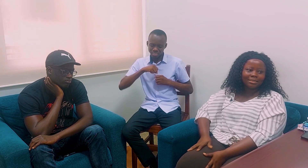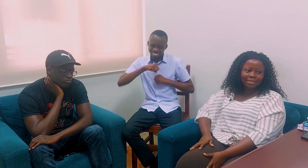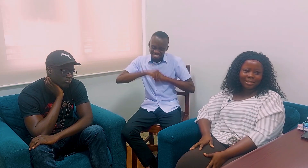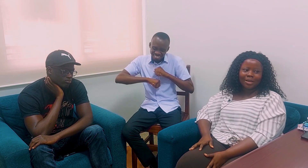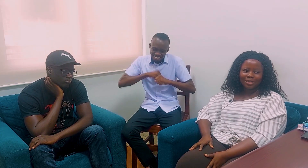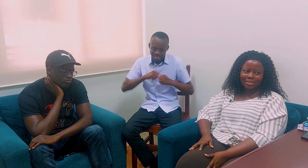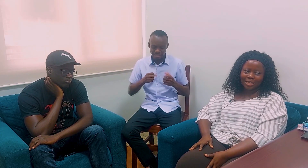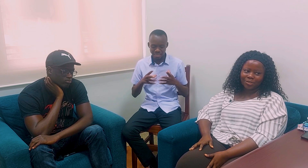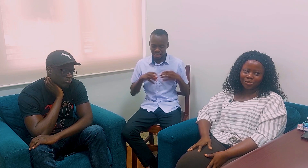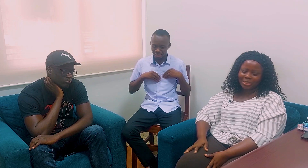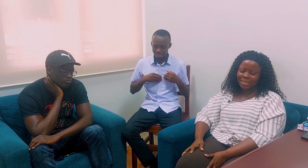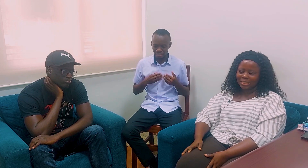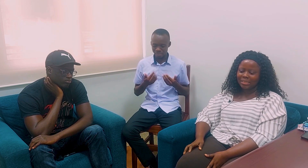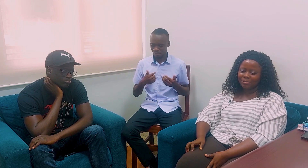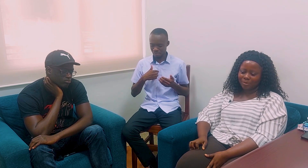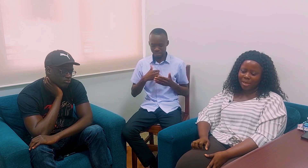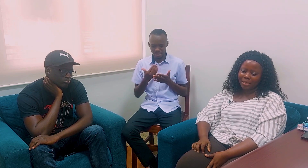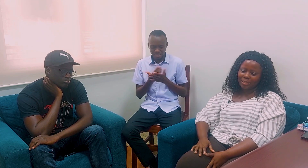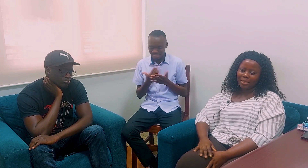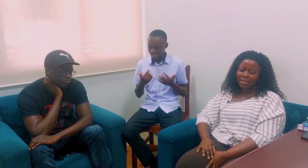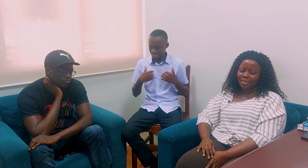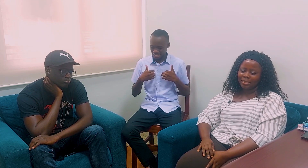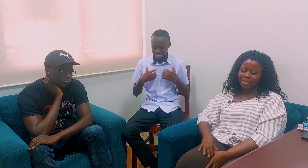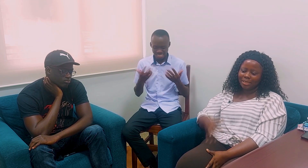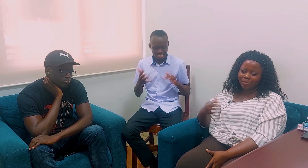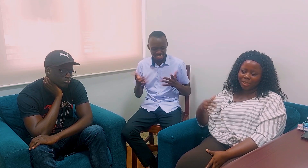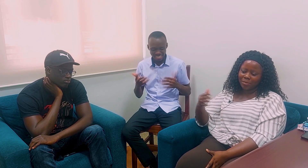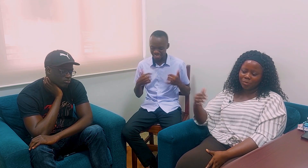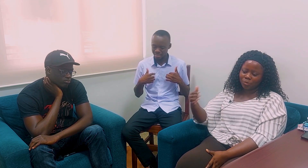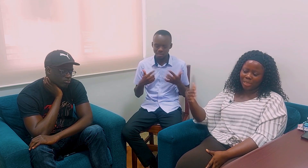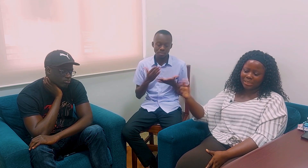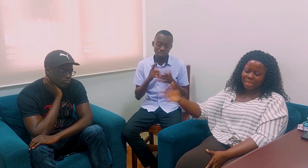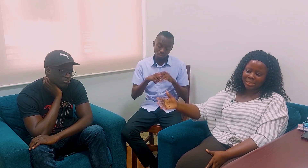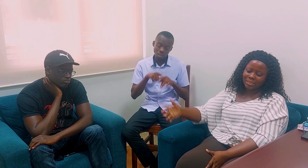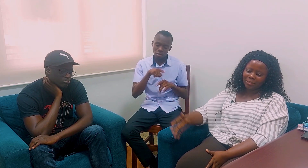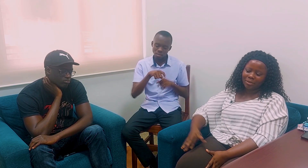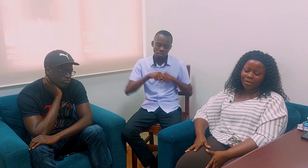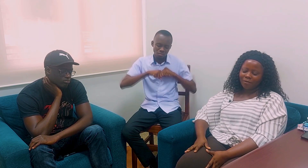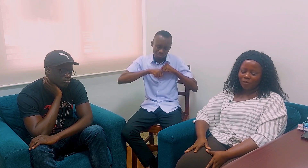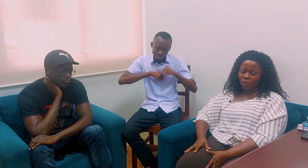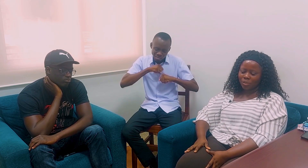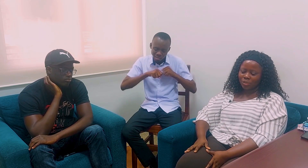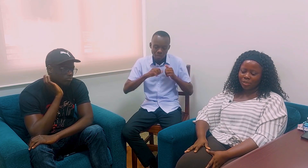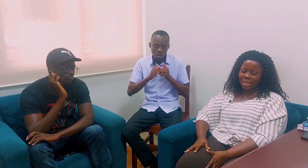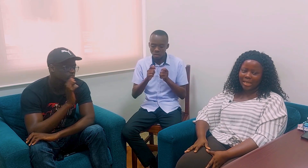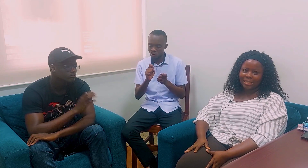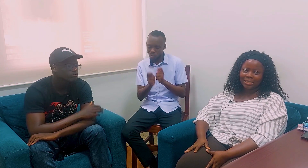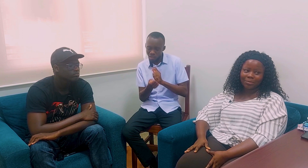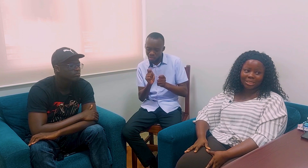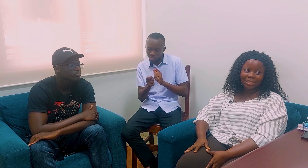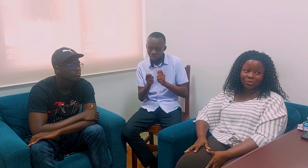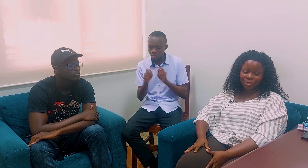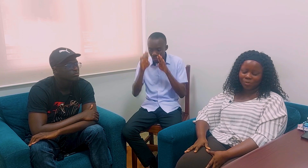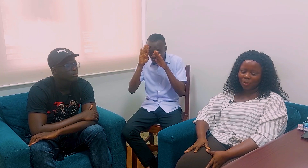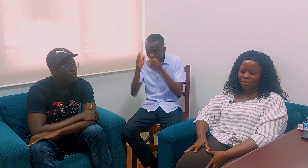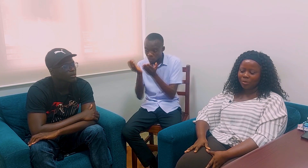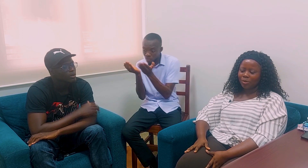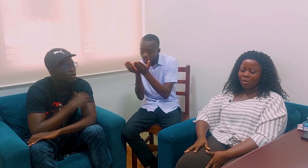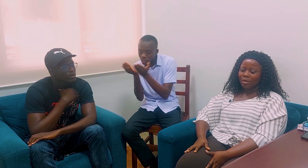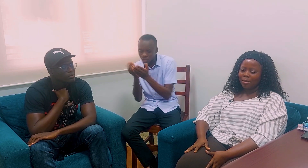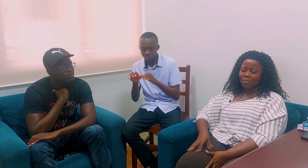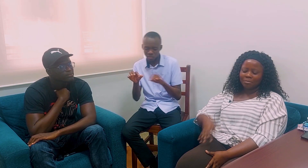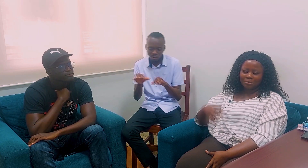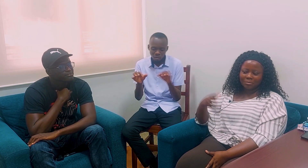accepting their new state, right? And being able to adjust and focusing on their academics and doing well.